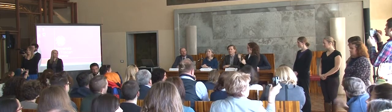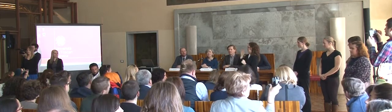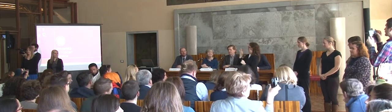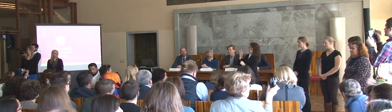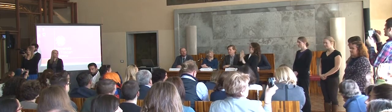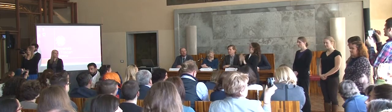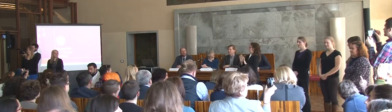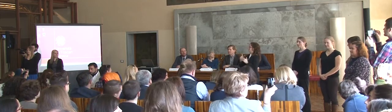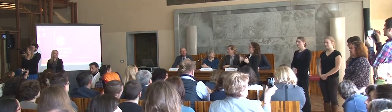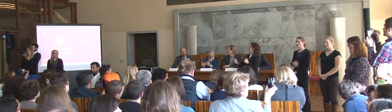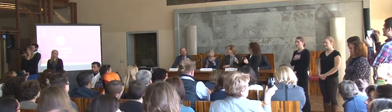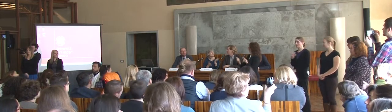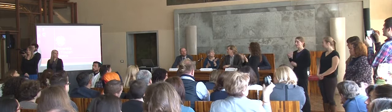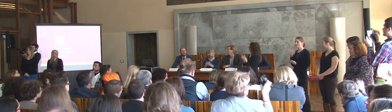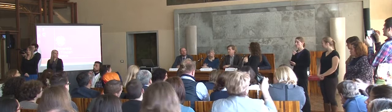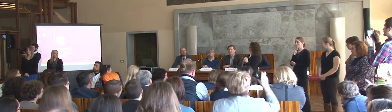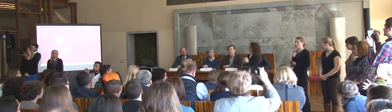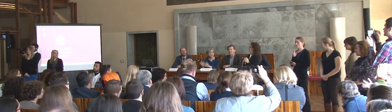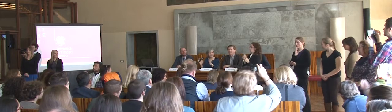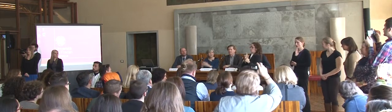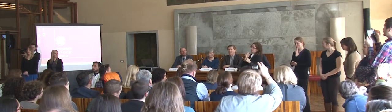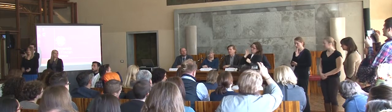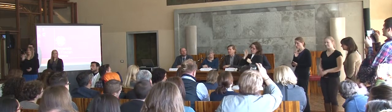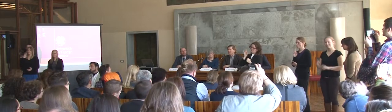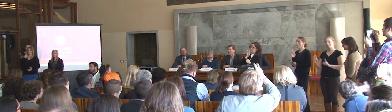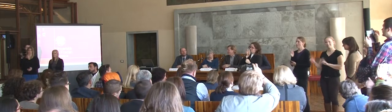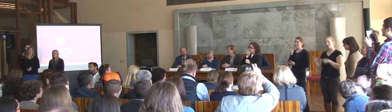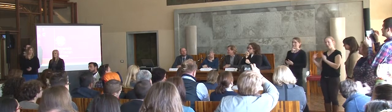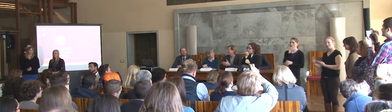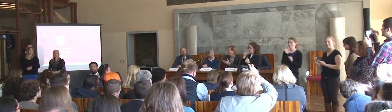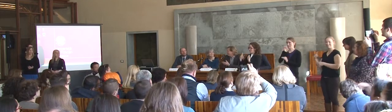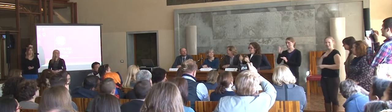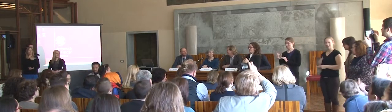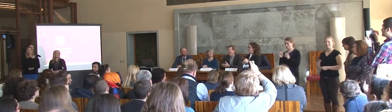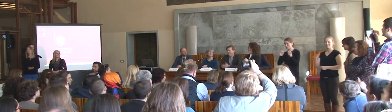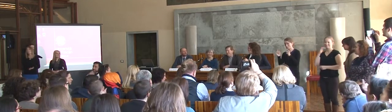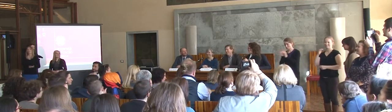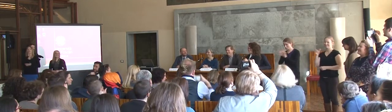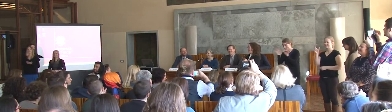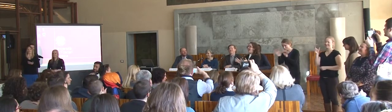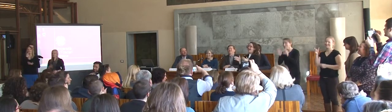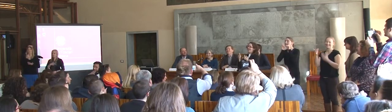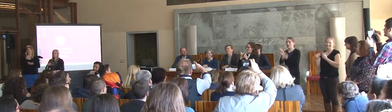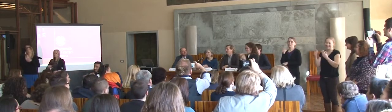benissimo. So you speak English and everybody will. I say my Italian, yeah, thank